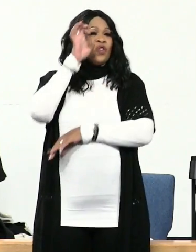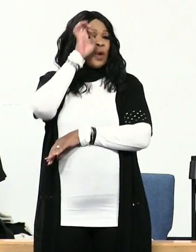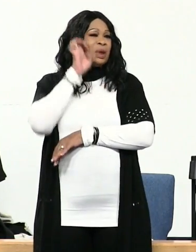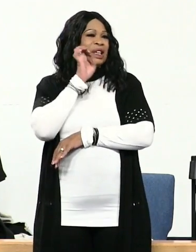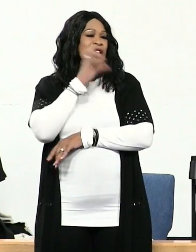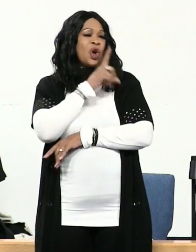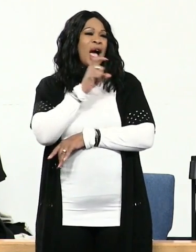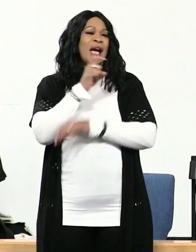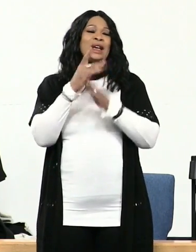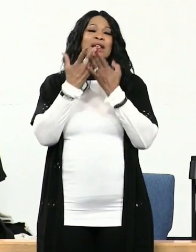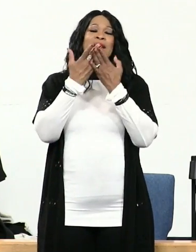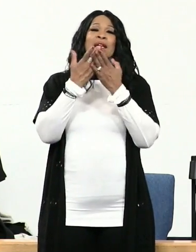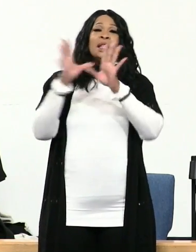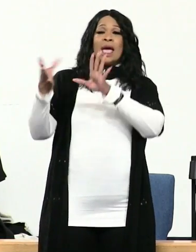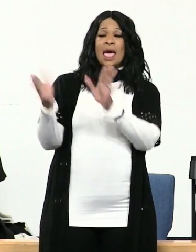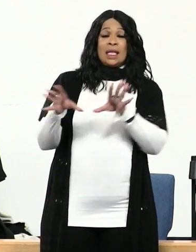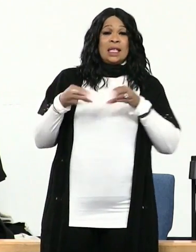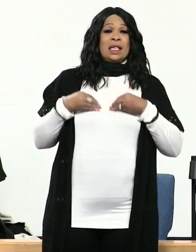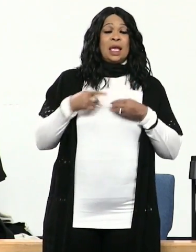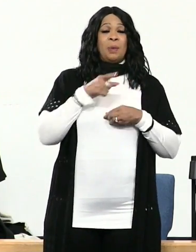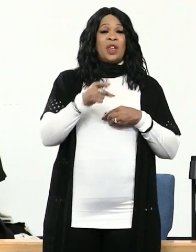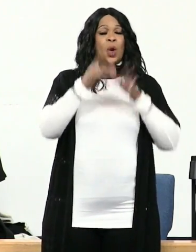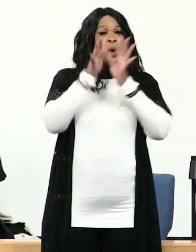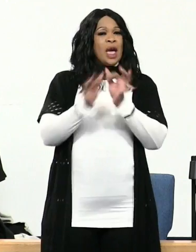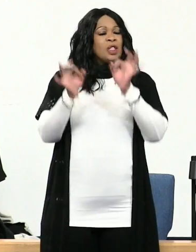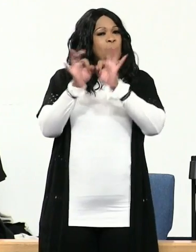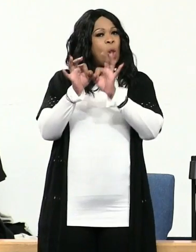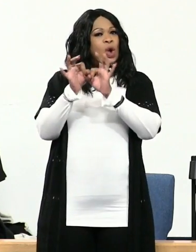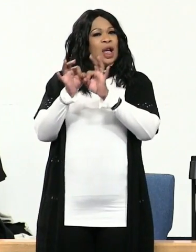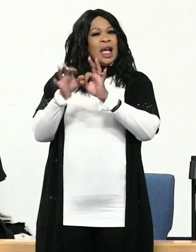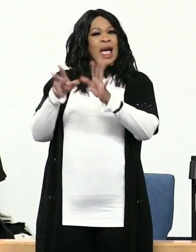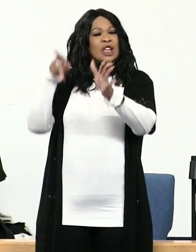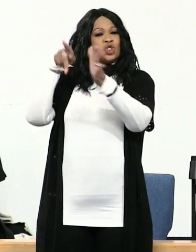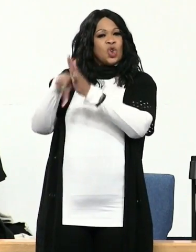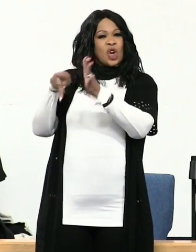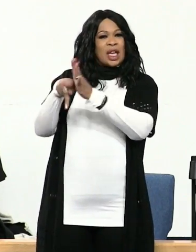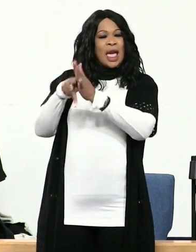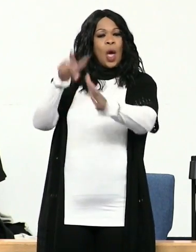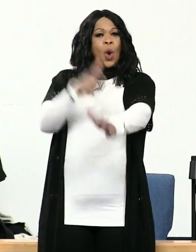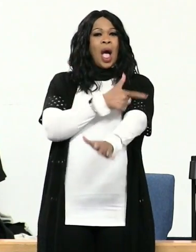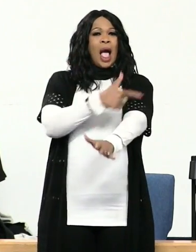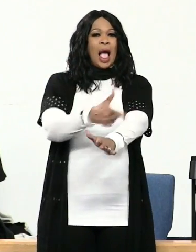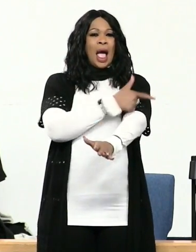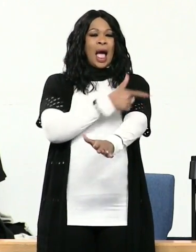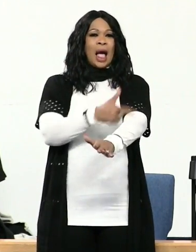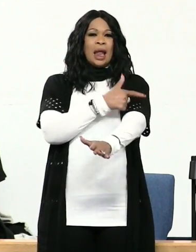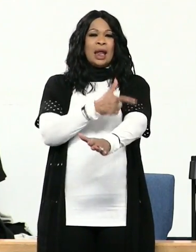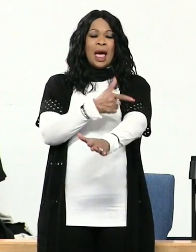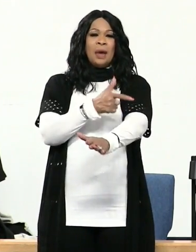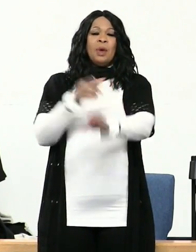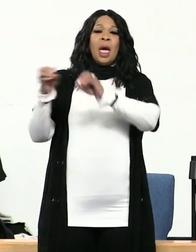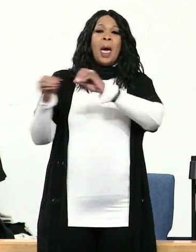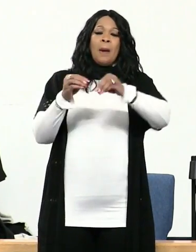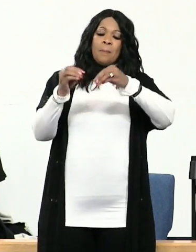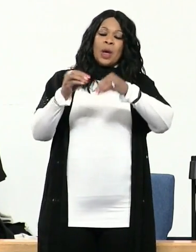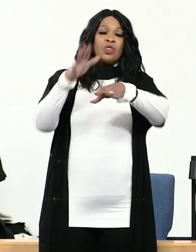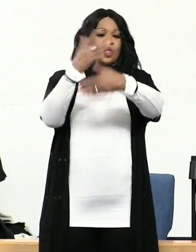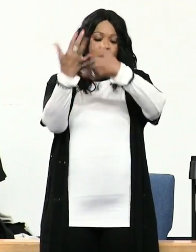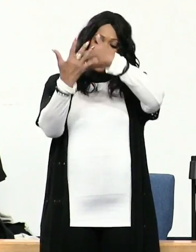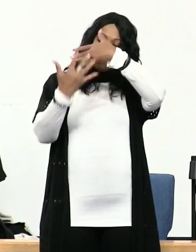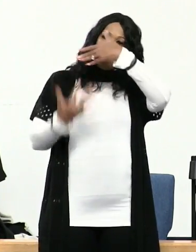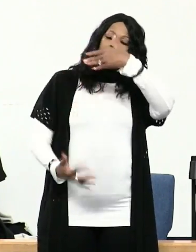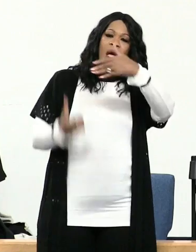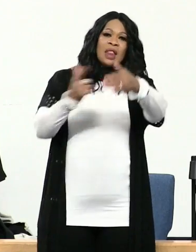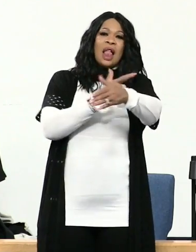instructed them on the importance, or rather instructed them to kill a lamb and to place the blood of the lamb on the